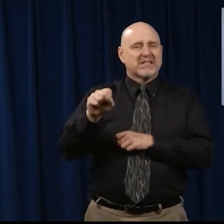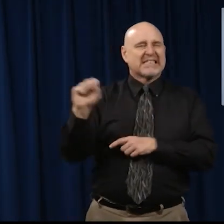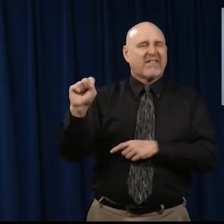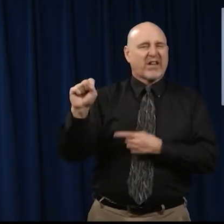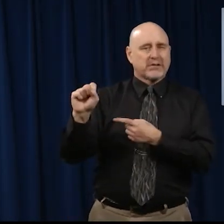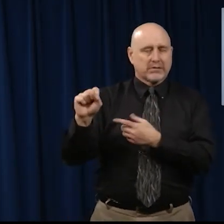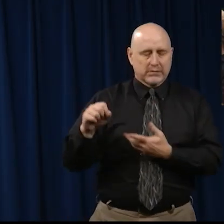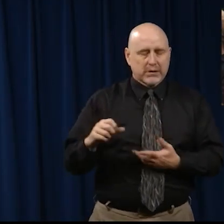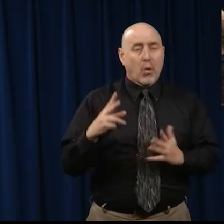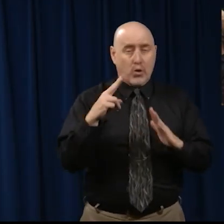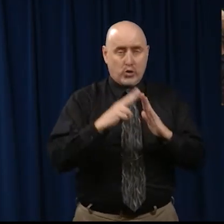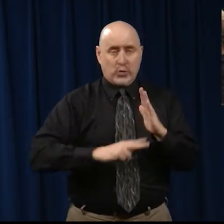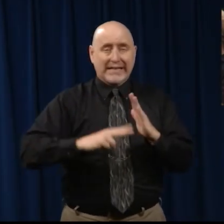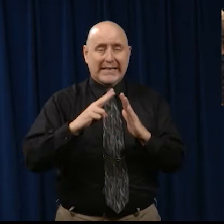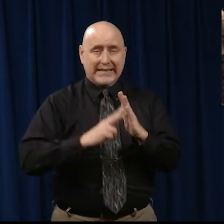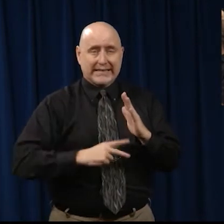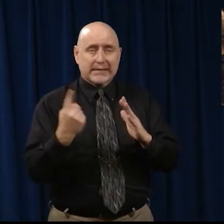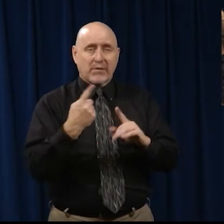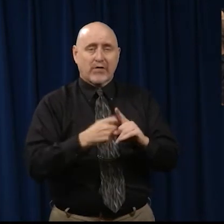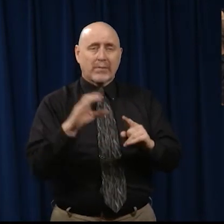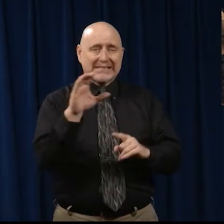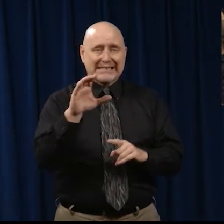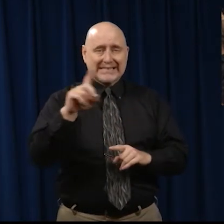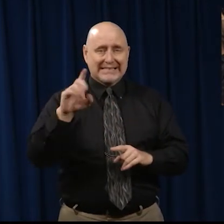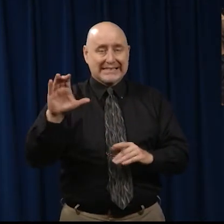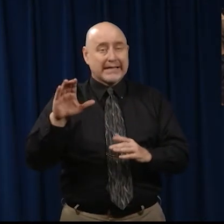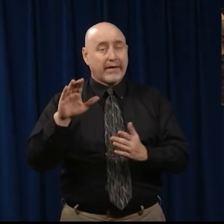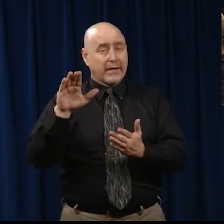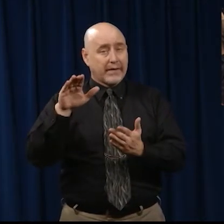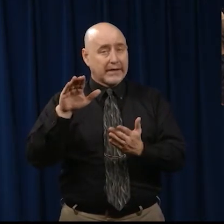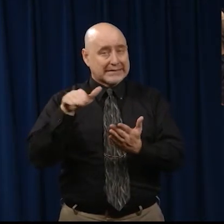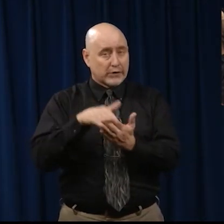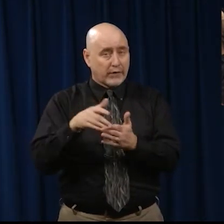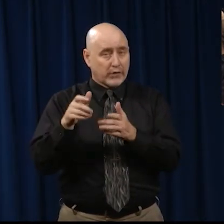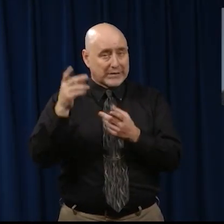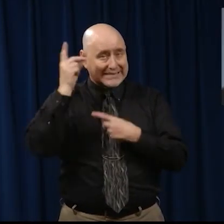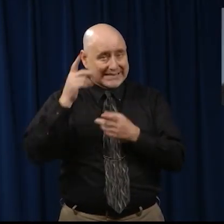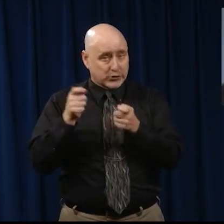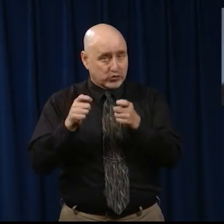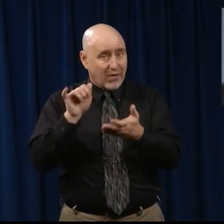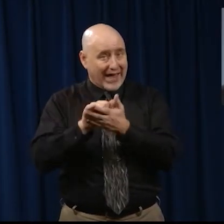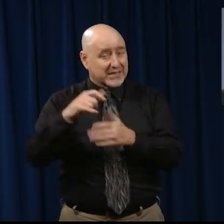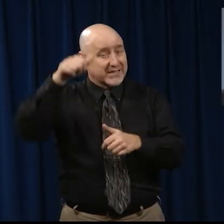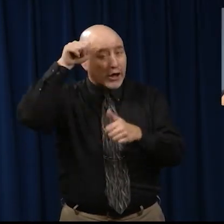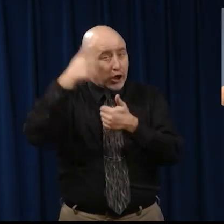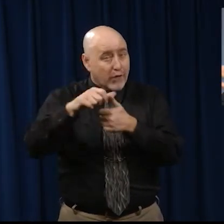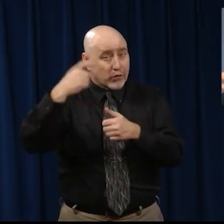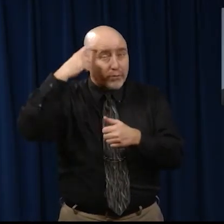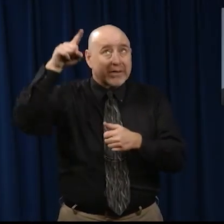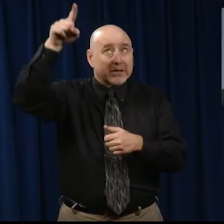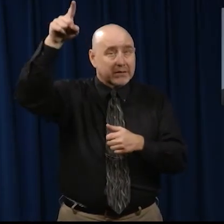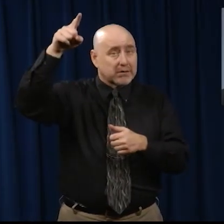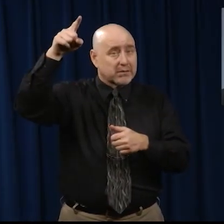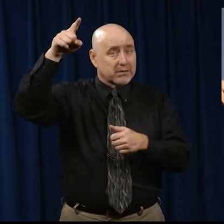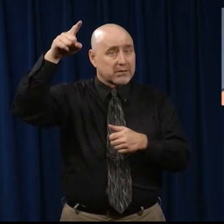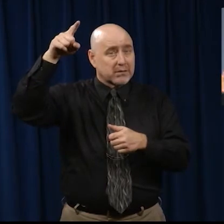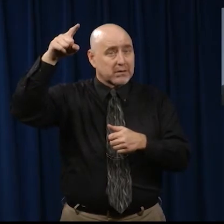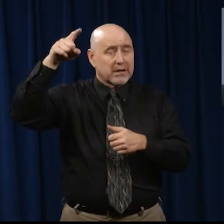syphilis? I want to read to you a statement from the CDC. Now remember, this is the governmental agency of the Center for Disease